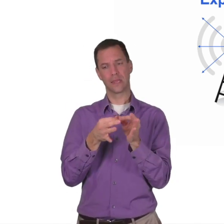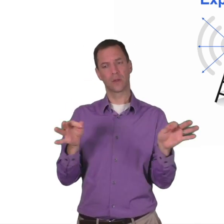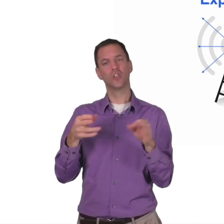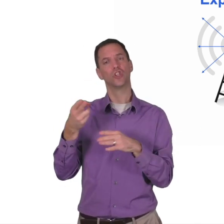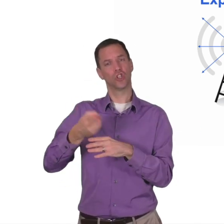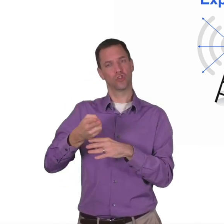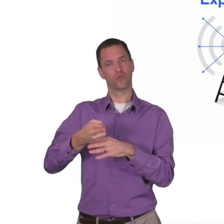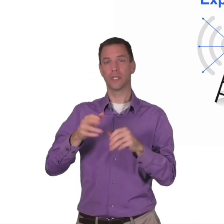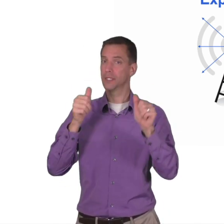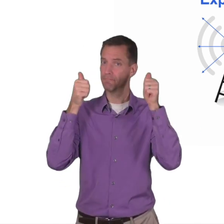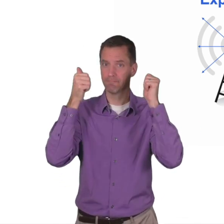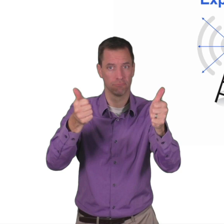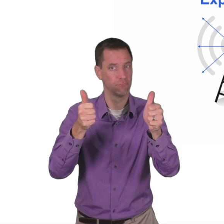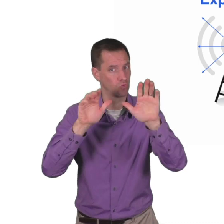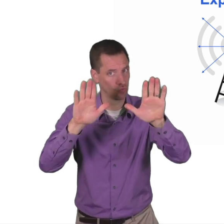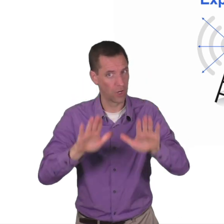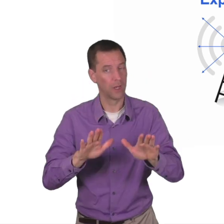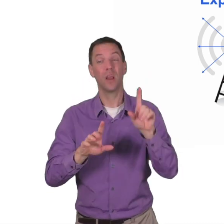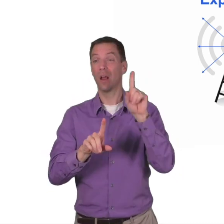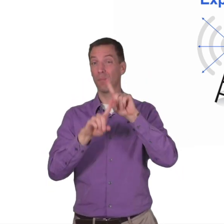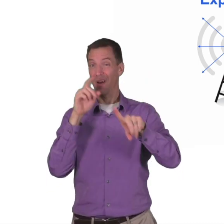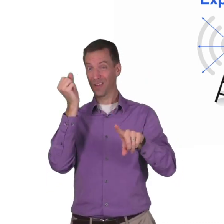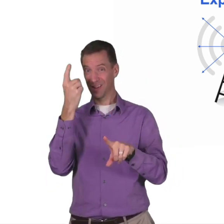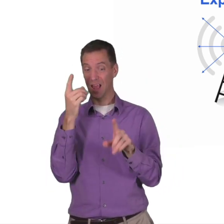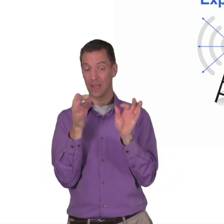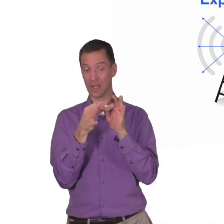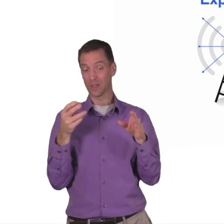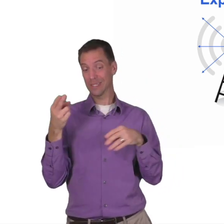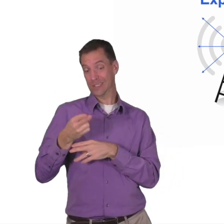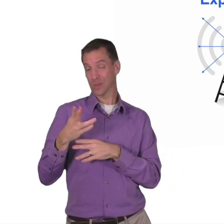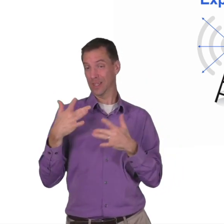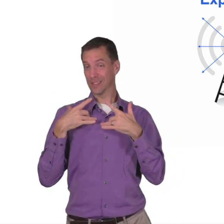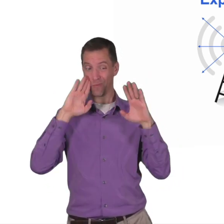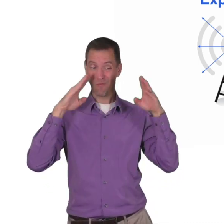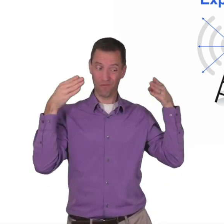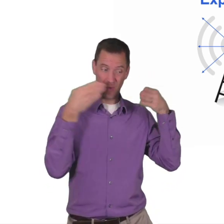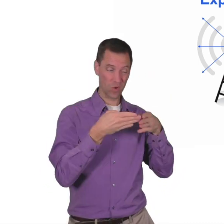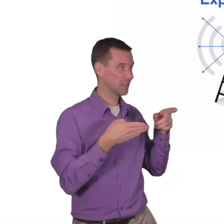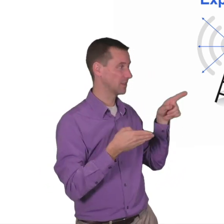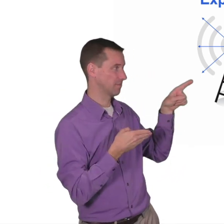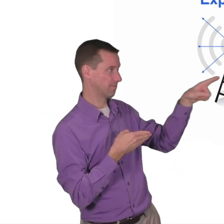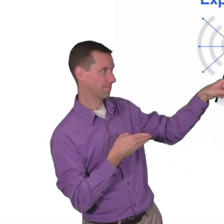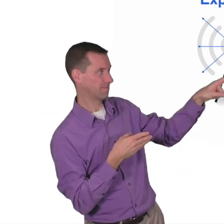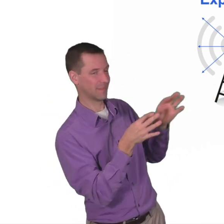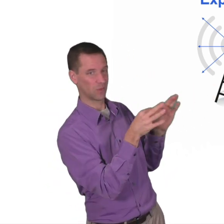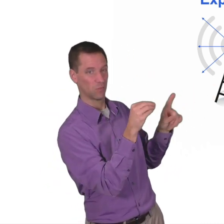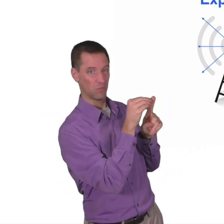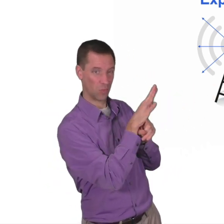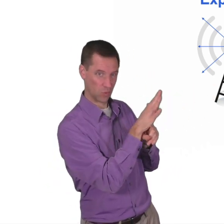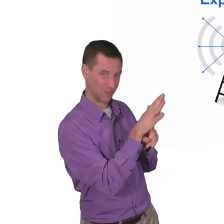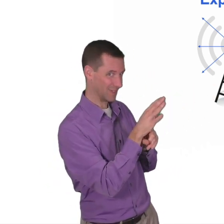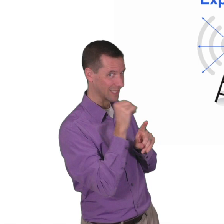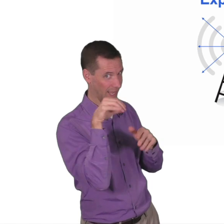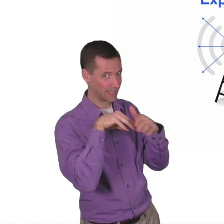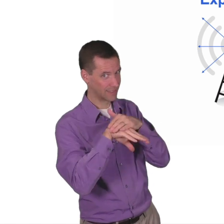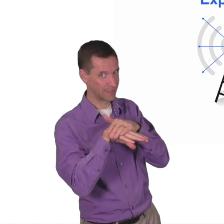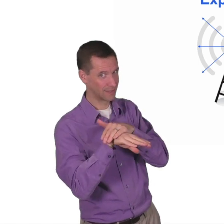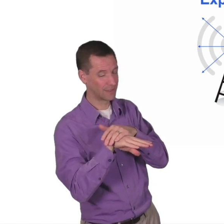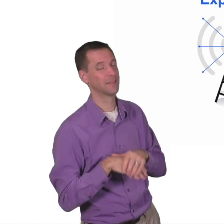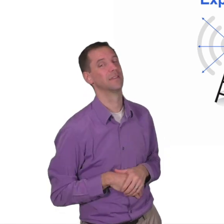Now, maybe you do collect language history information. That's great, but most assessments of language history are